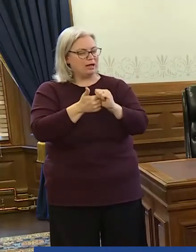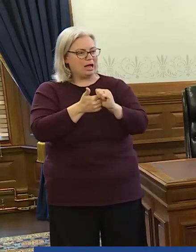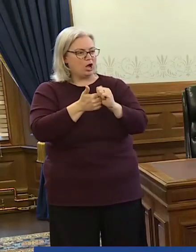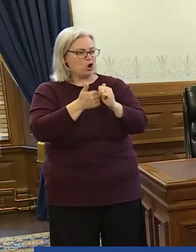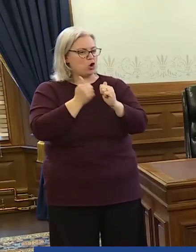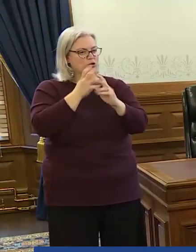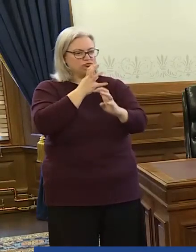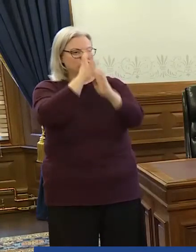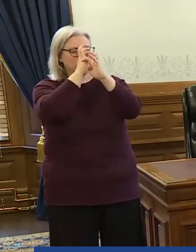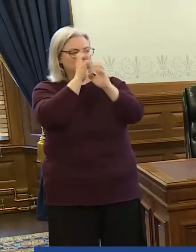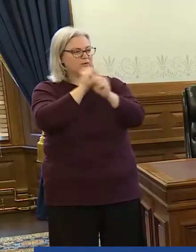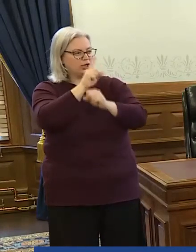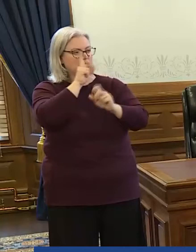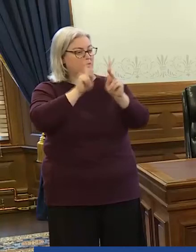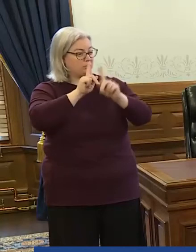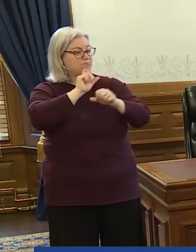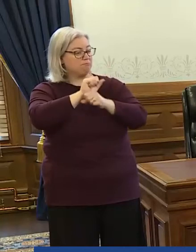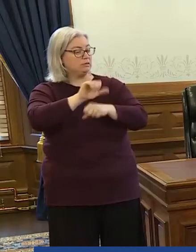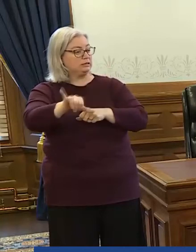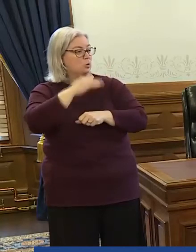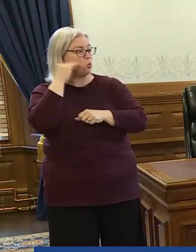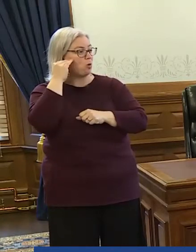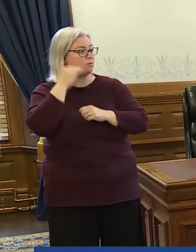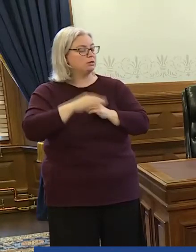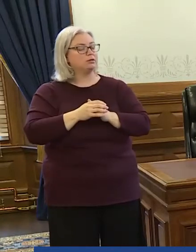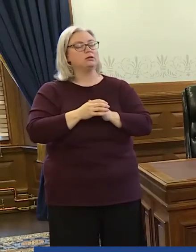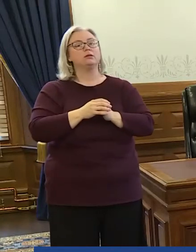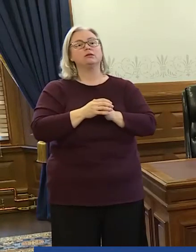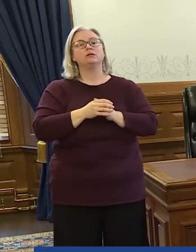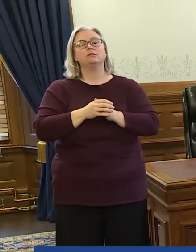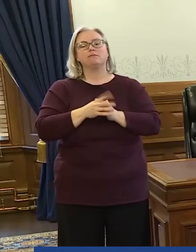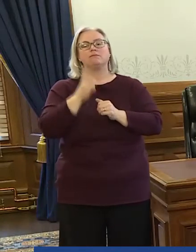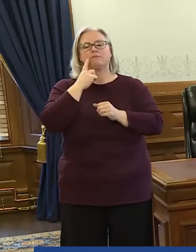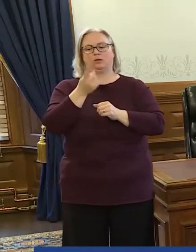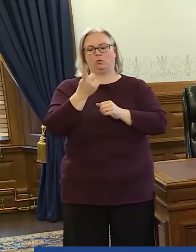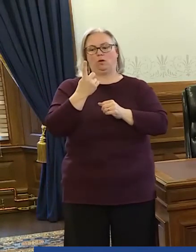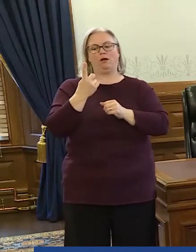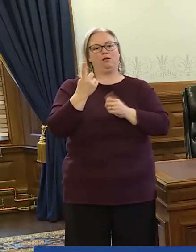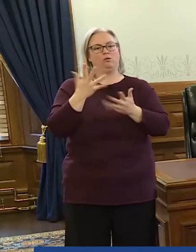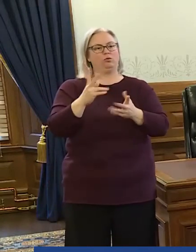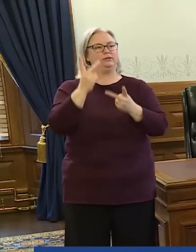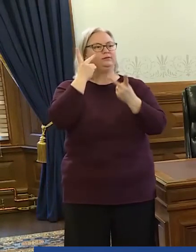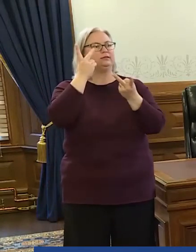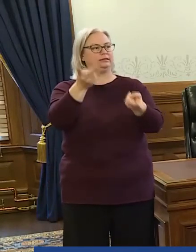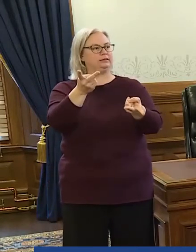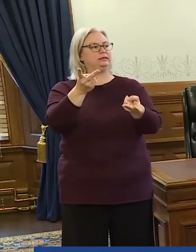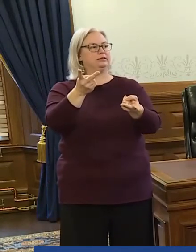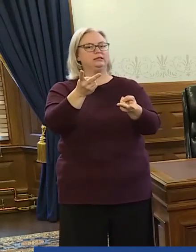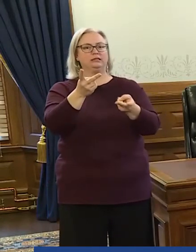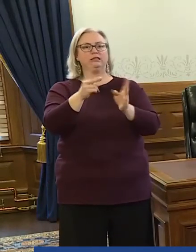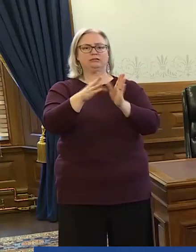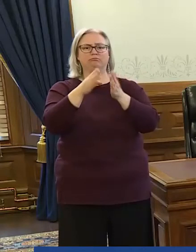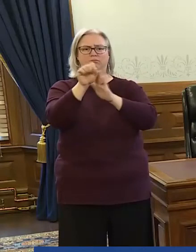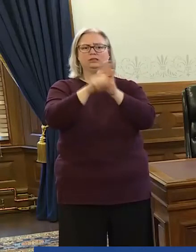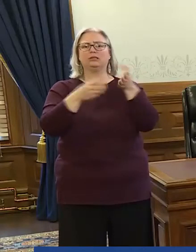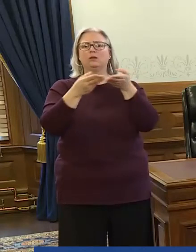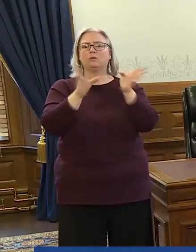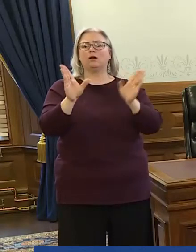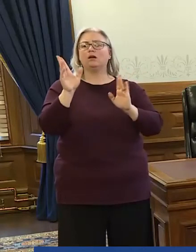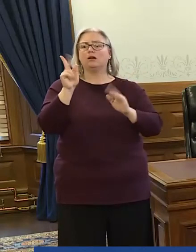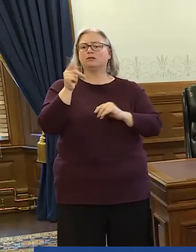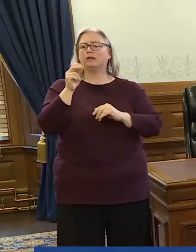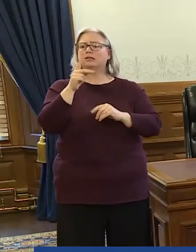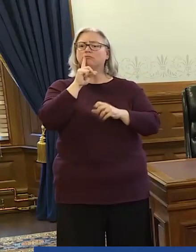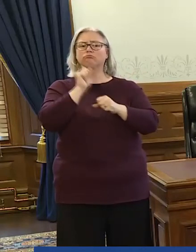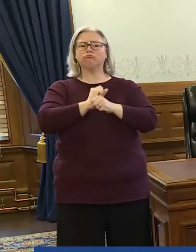make sure that people do? Well, I think one thing we have seen across Kansas is Kansans